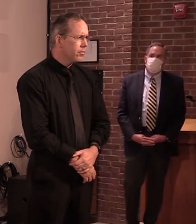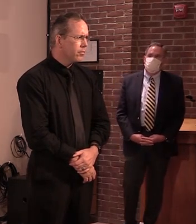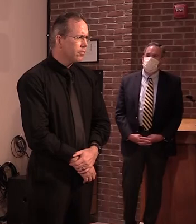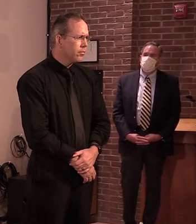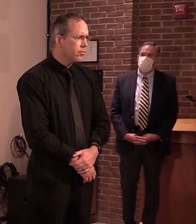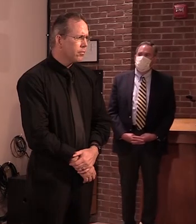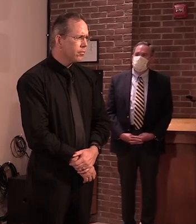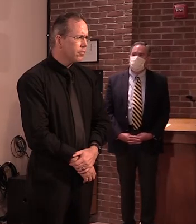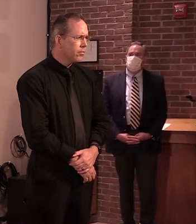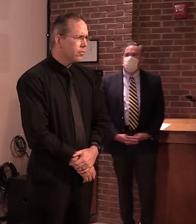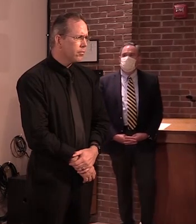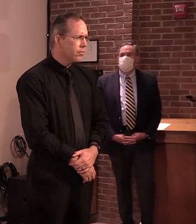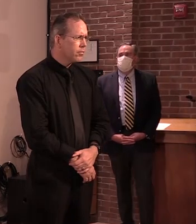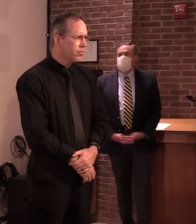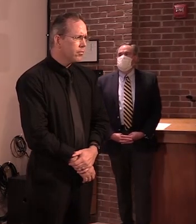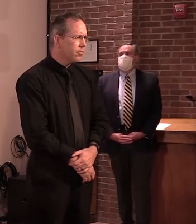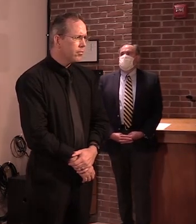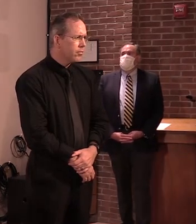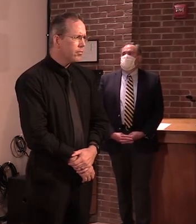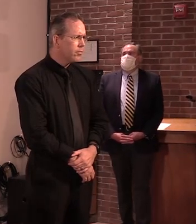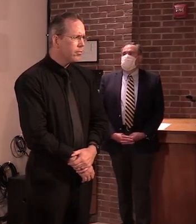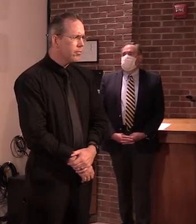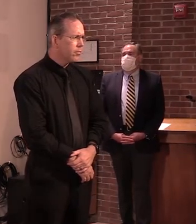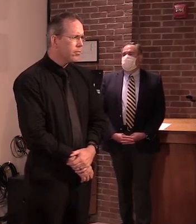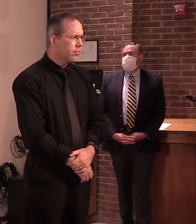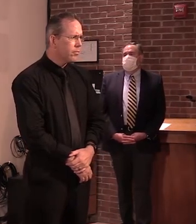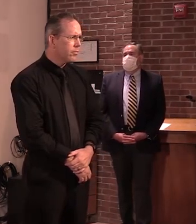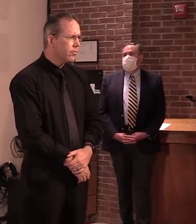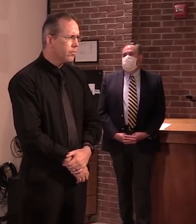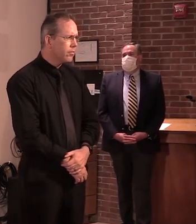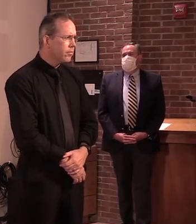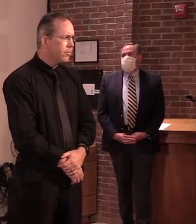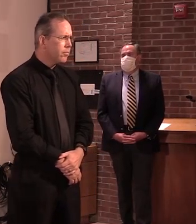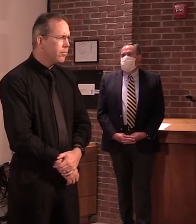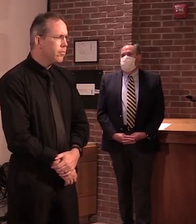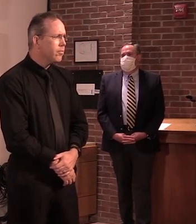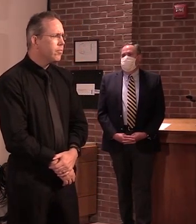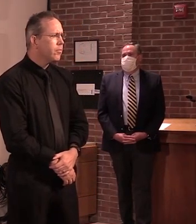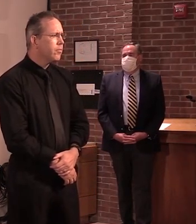events of December 6th and 7th.